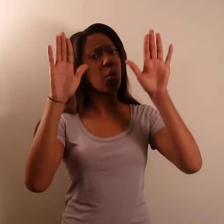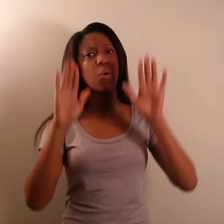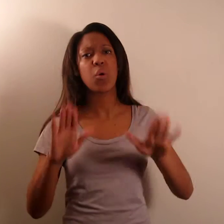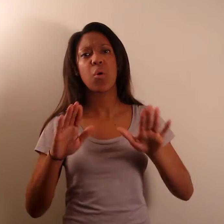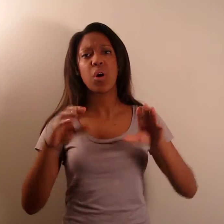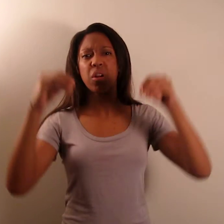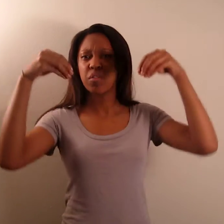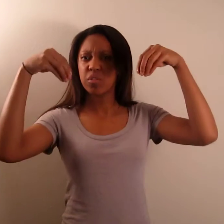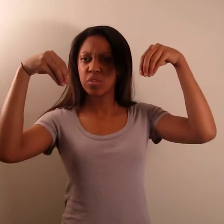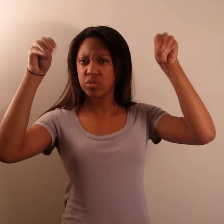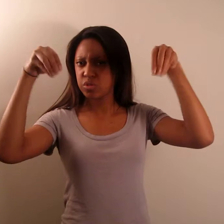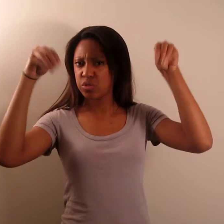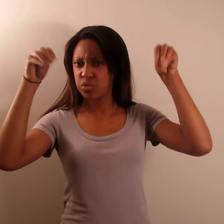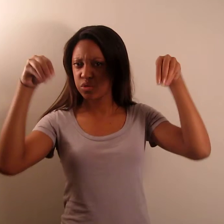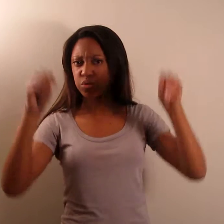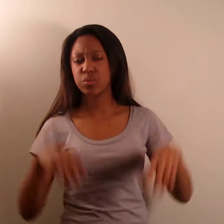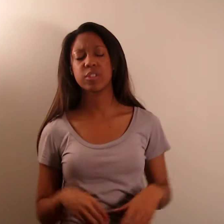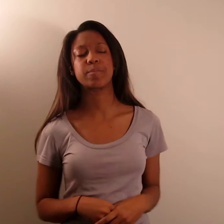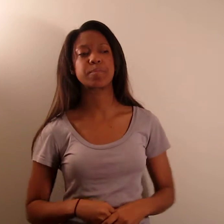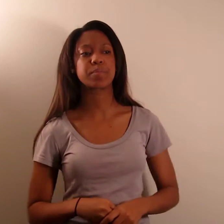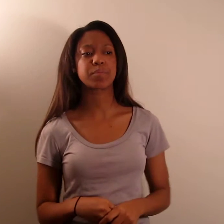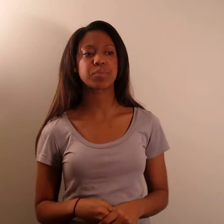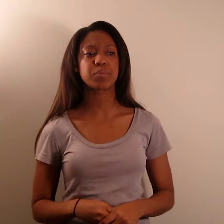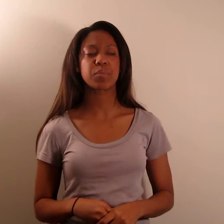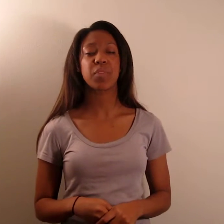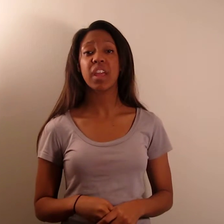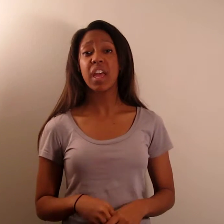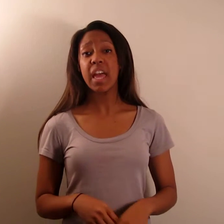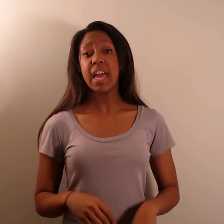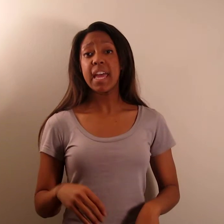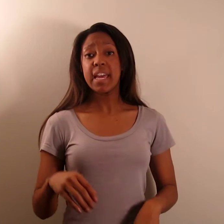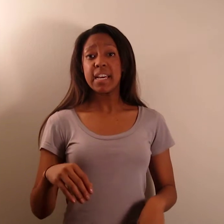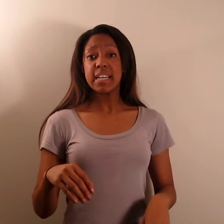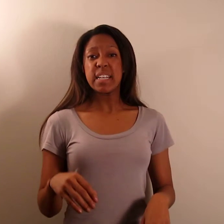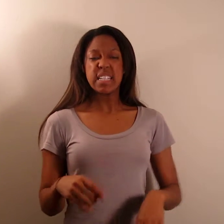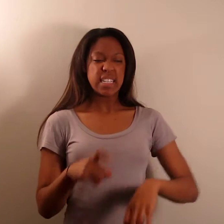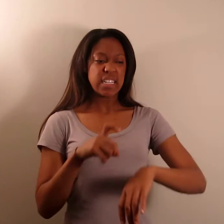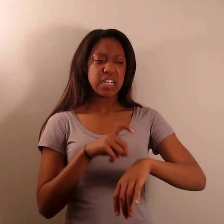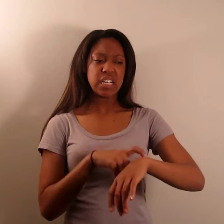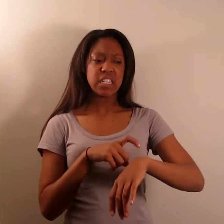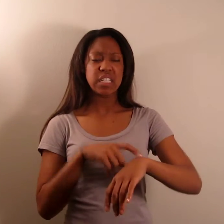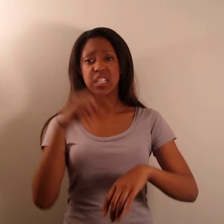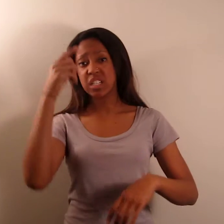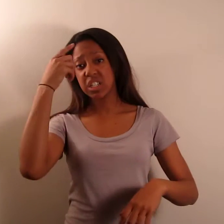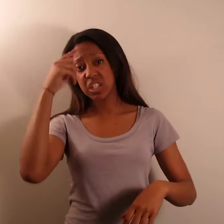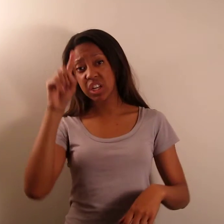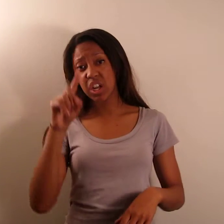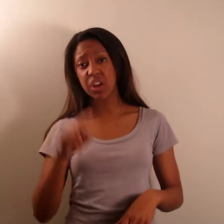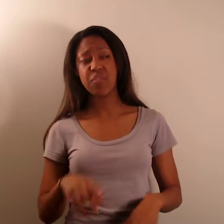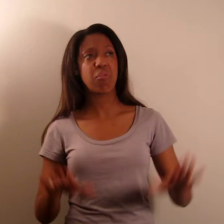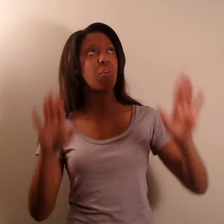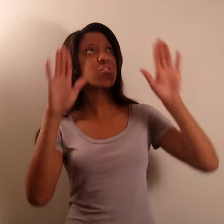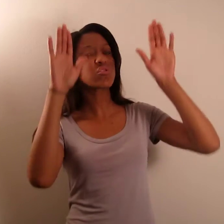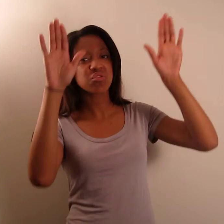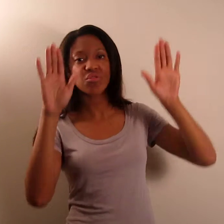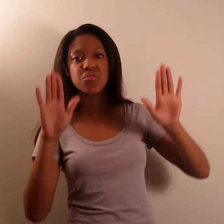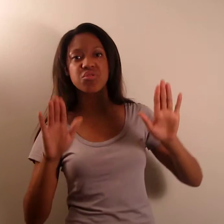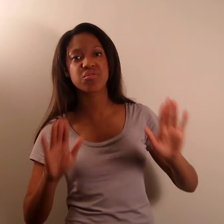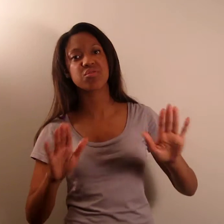This is the Gilded Age. It's an age of extravagant, conspicuous consumption. They can walk up